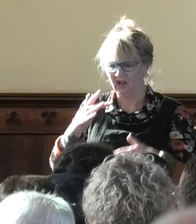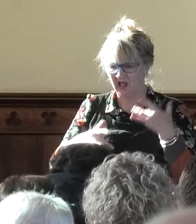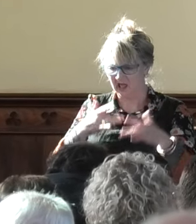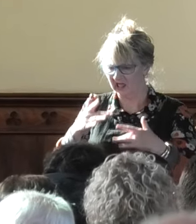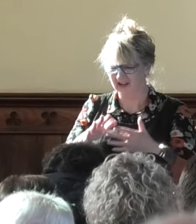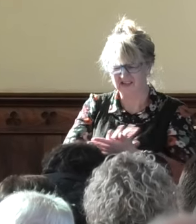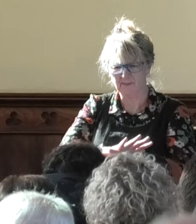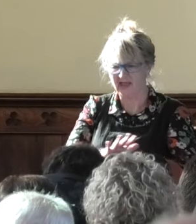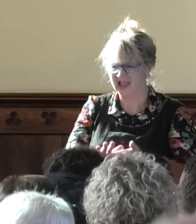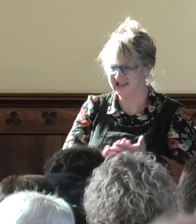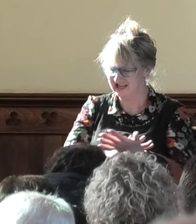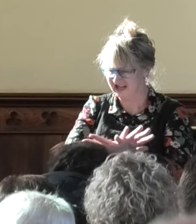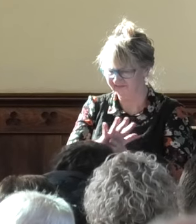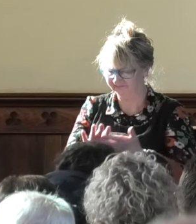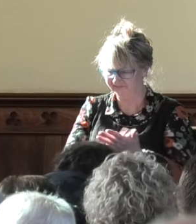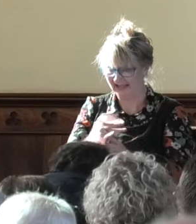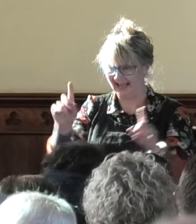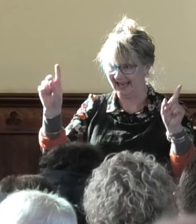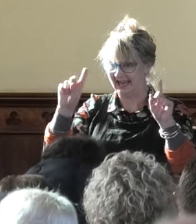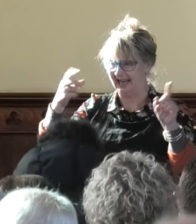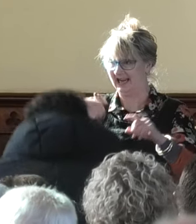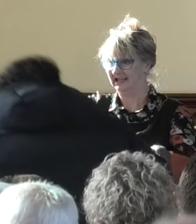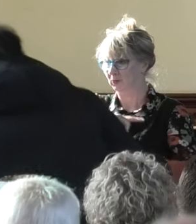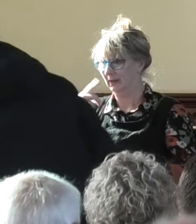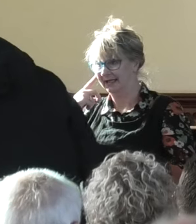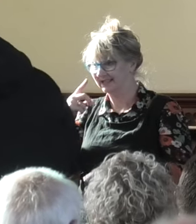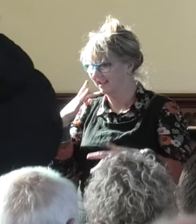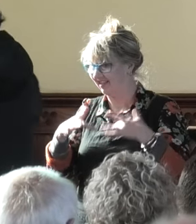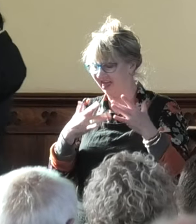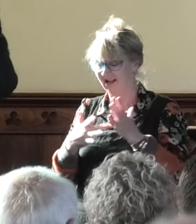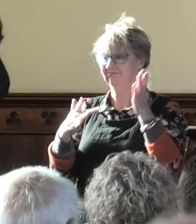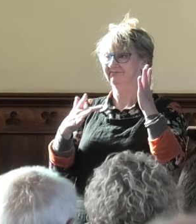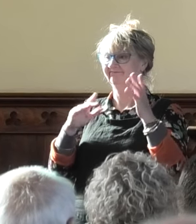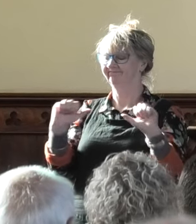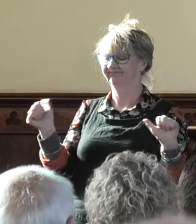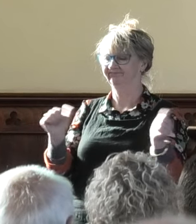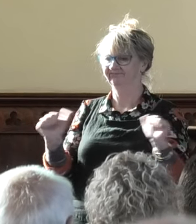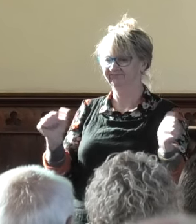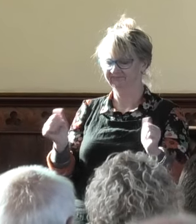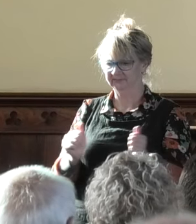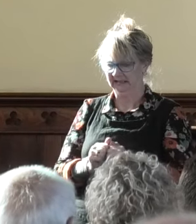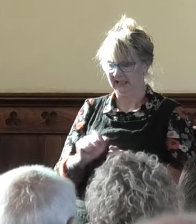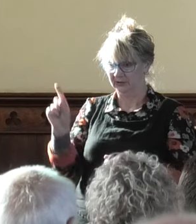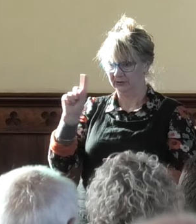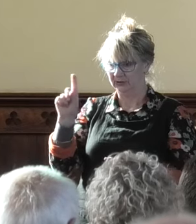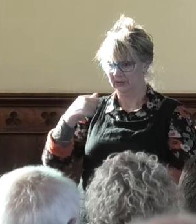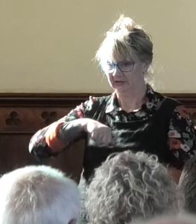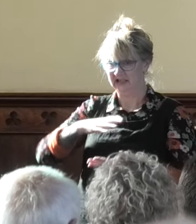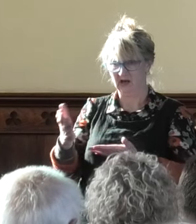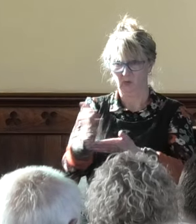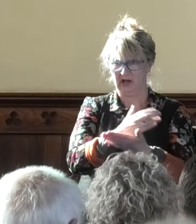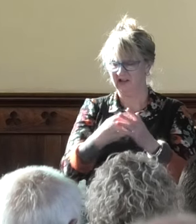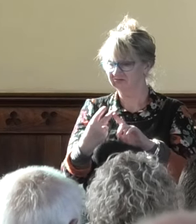Life is messy, and today we see that life can suddenly be over. So today we gather